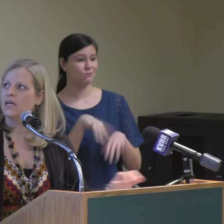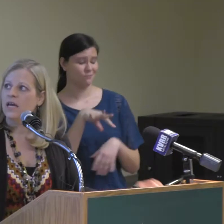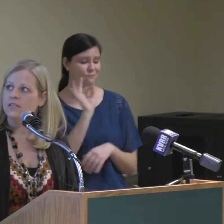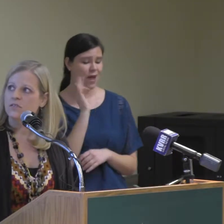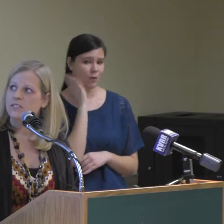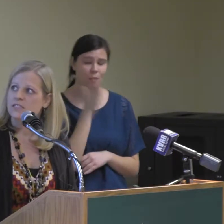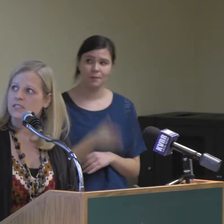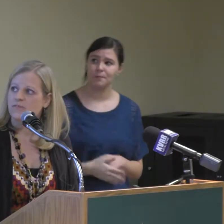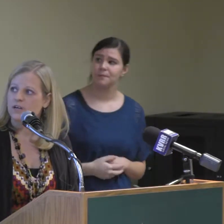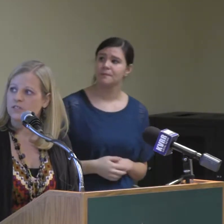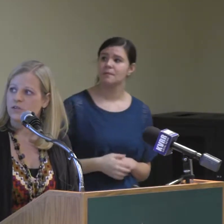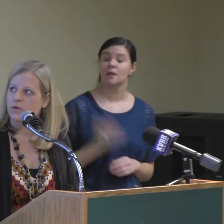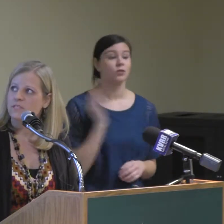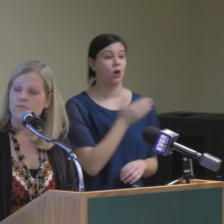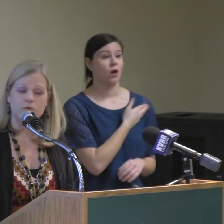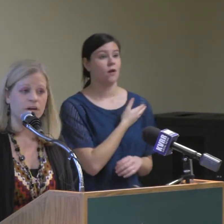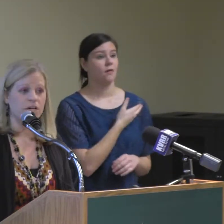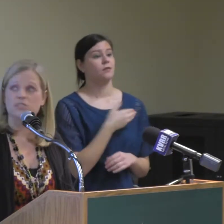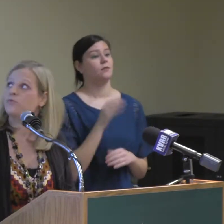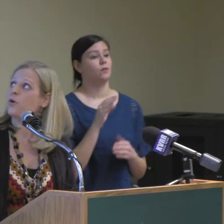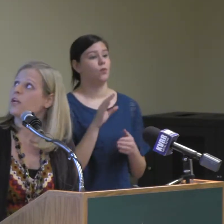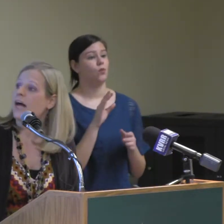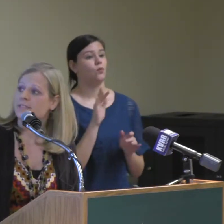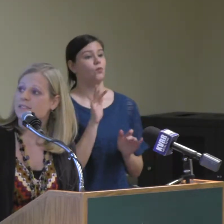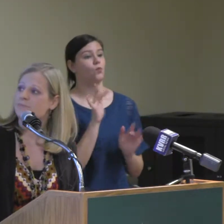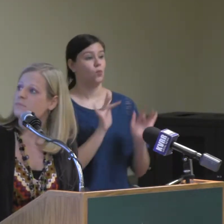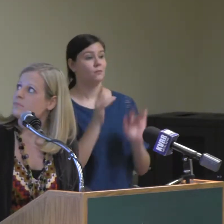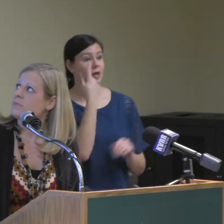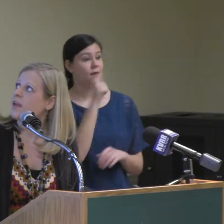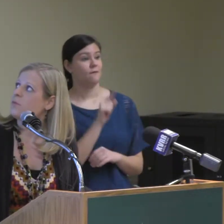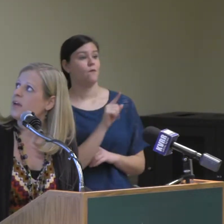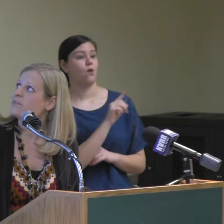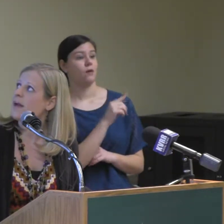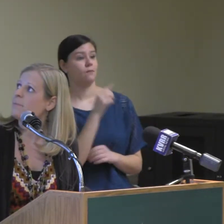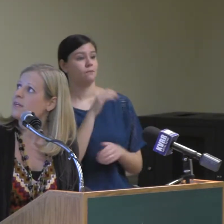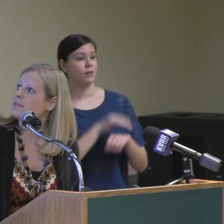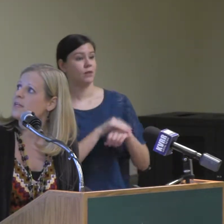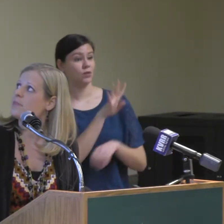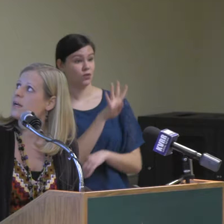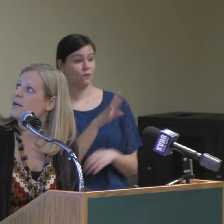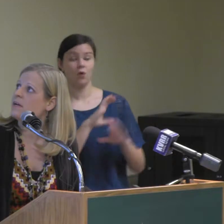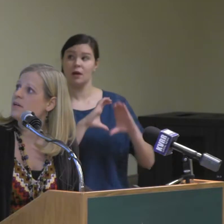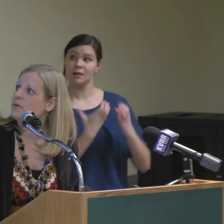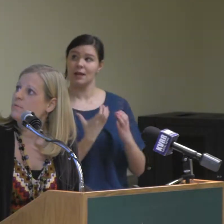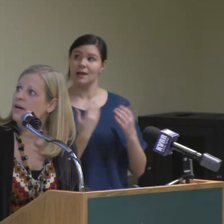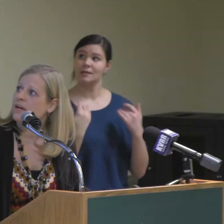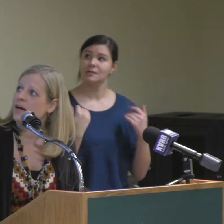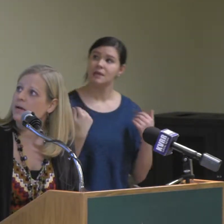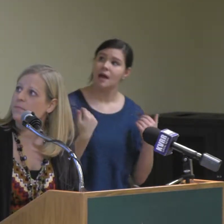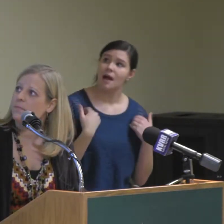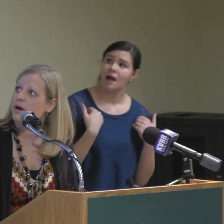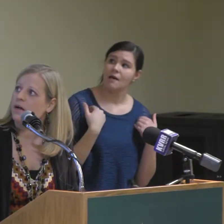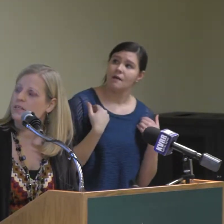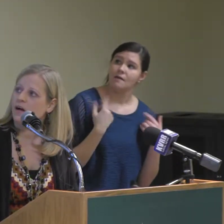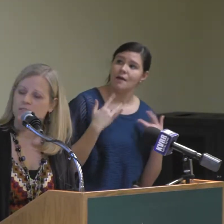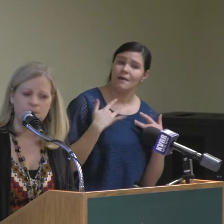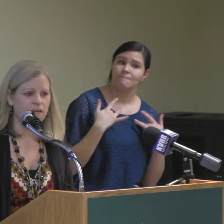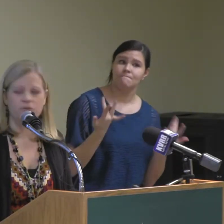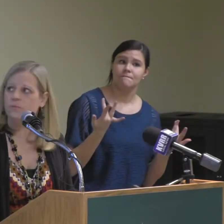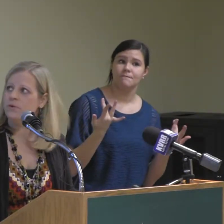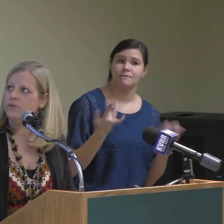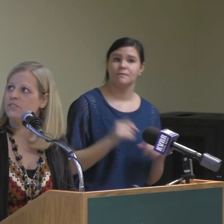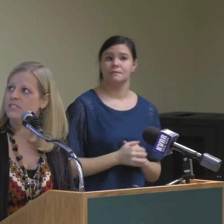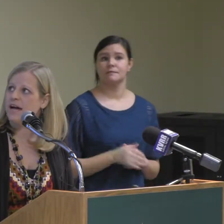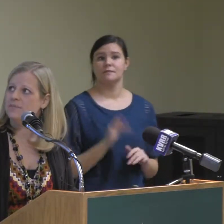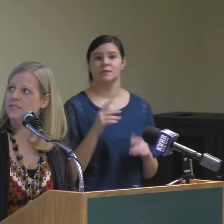it. And so this is our Fargo South website for our English 4 class, and we have some happenings up there. But depending